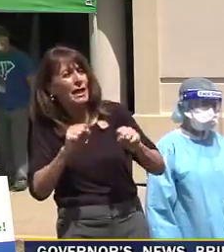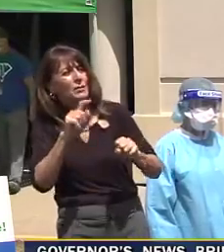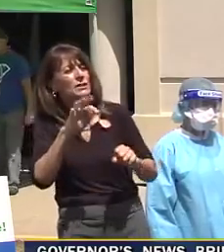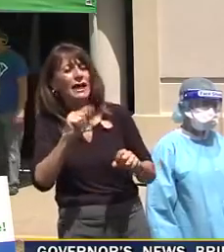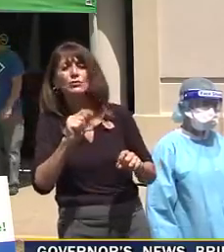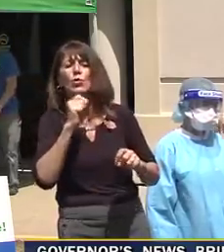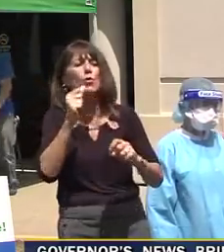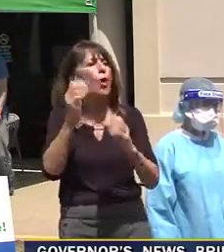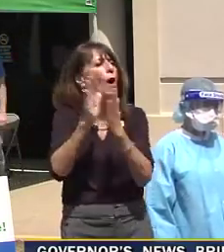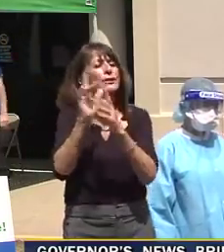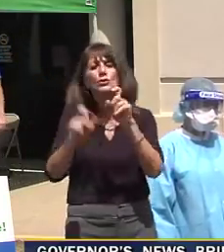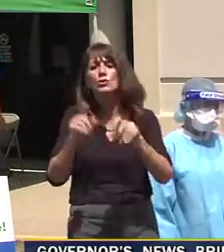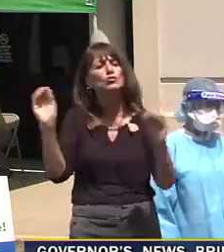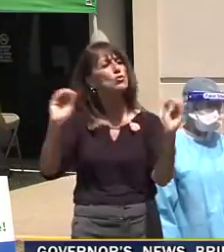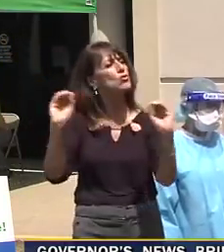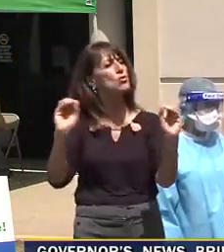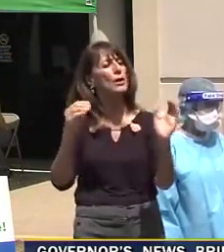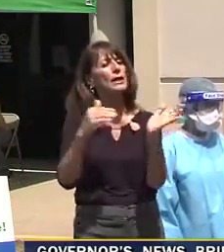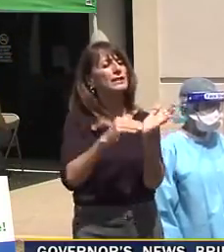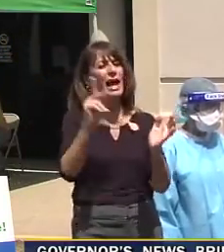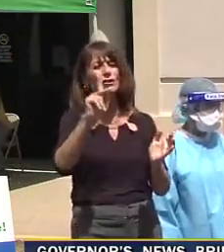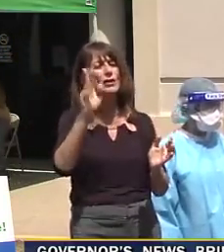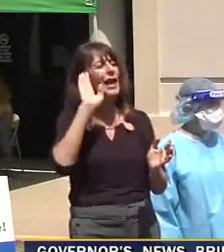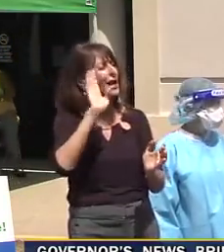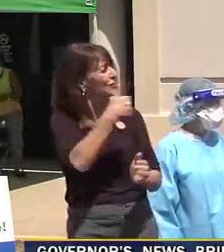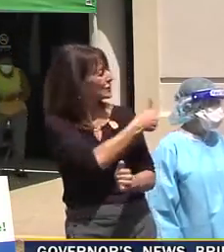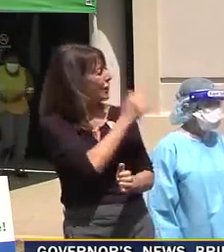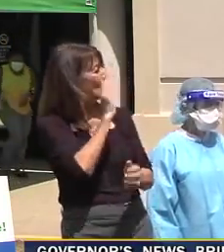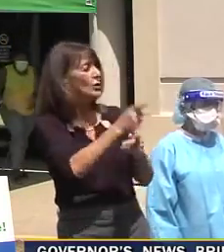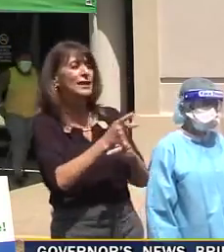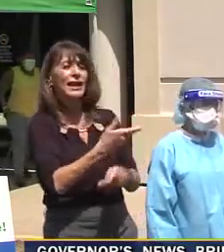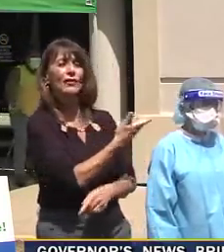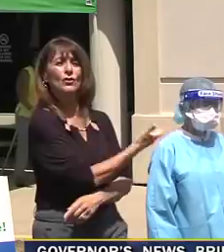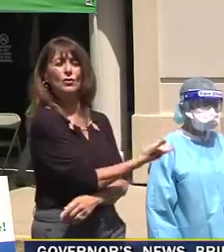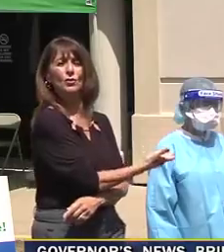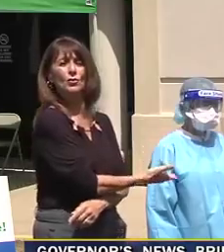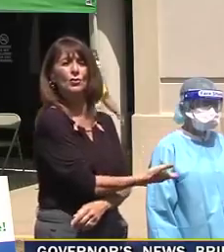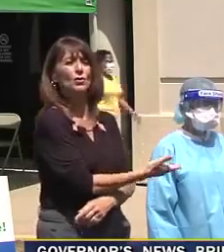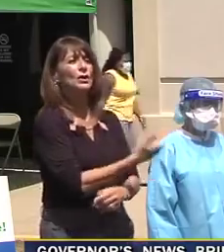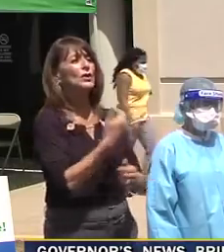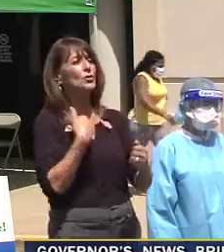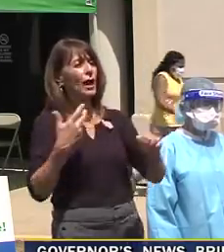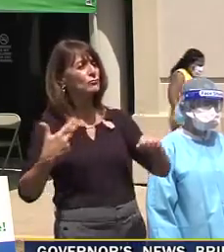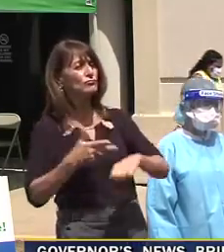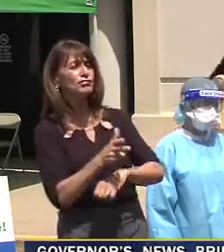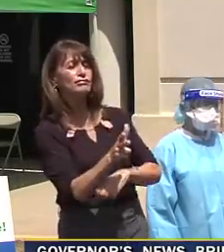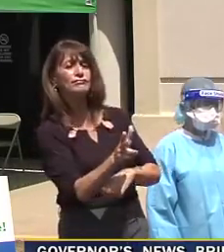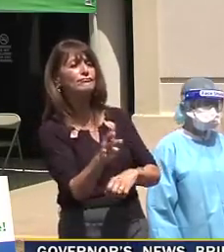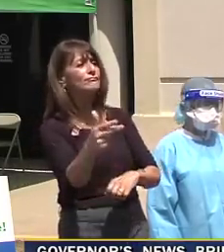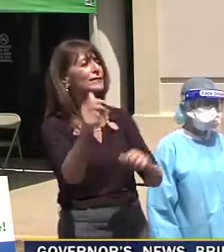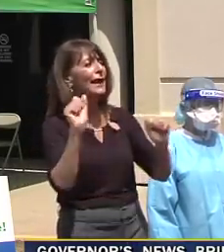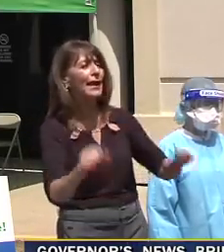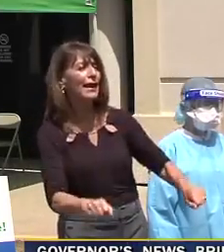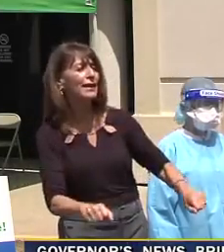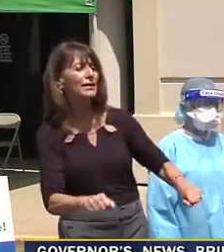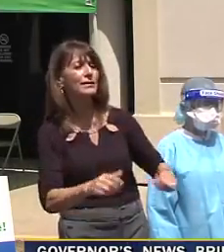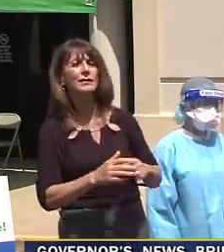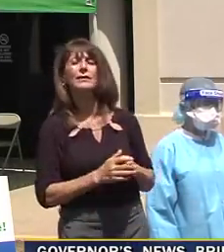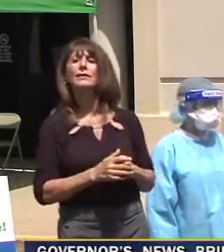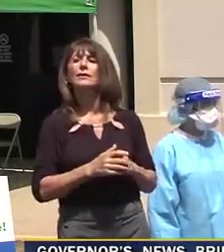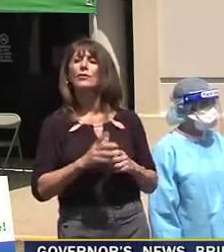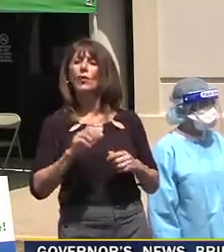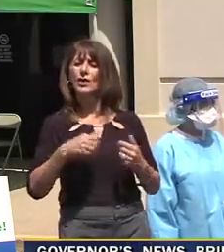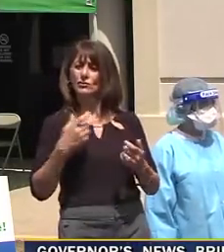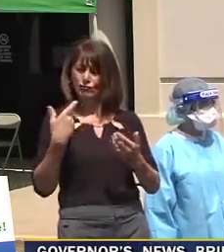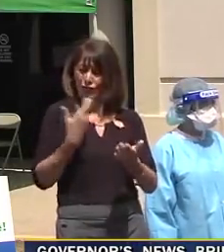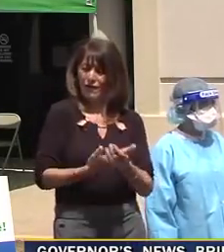asked. Dr. K will be happy to take care of you, and you can drive right through. And by the way, while you're driving through,